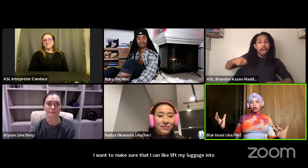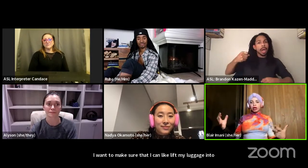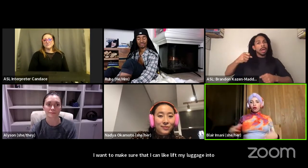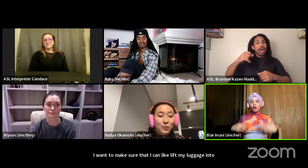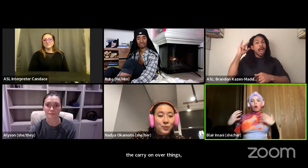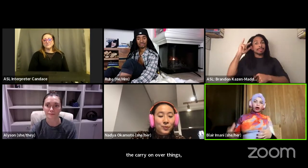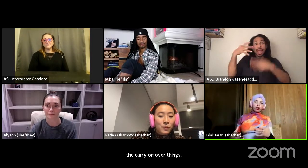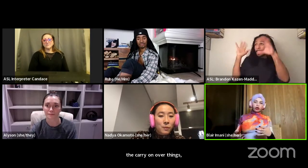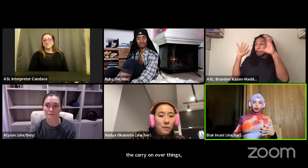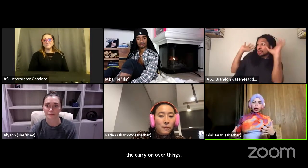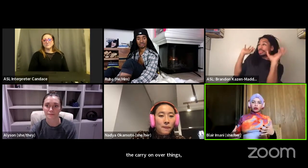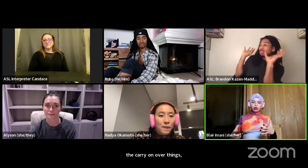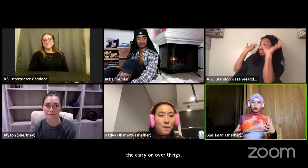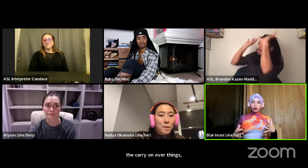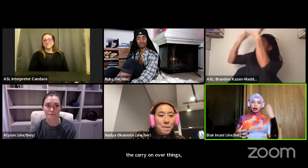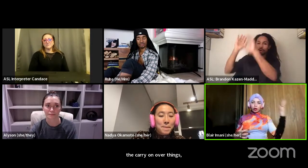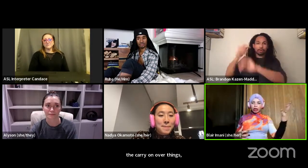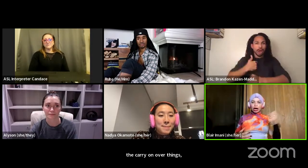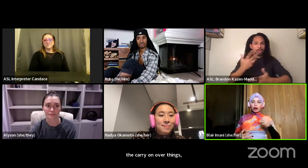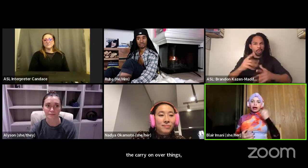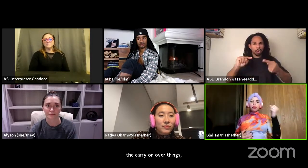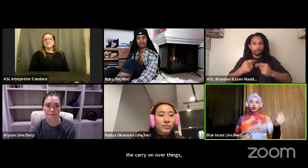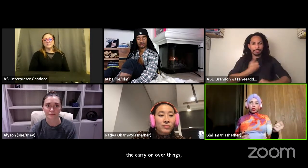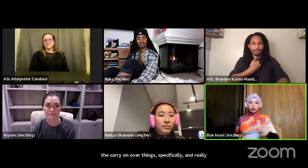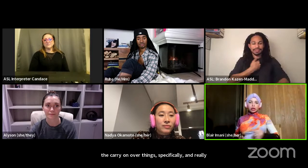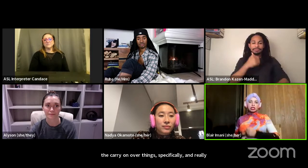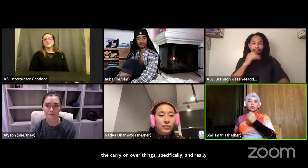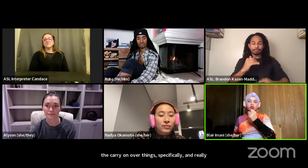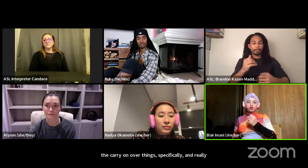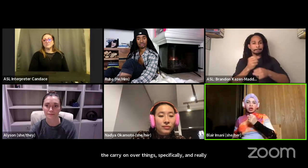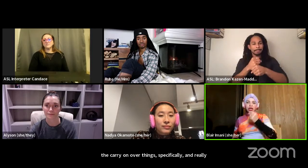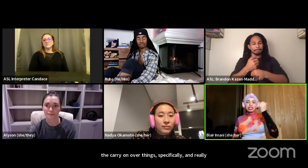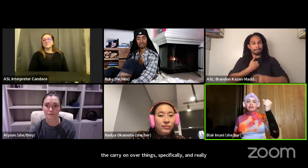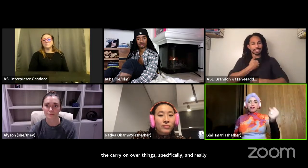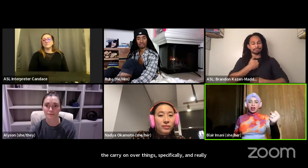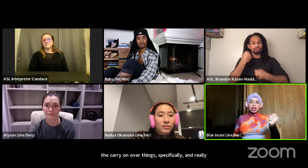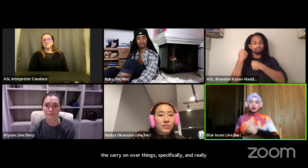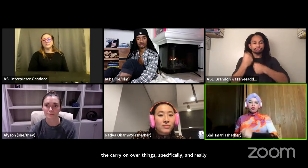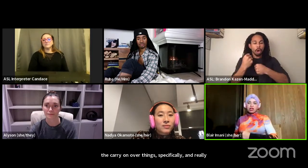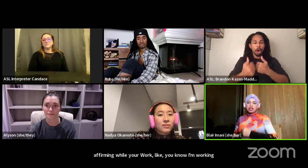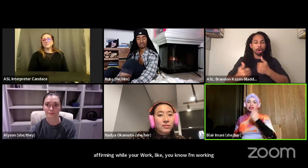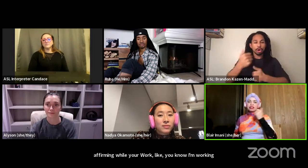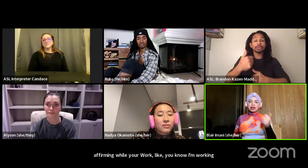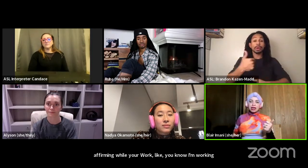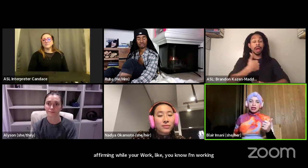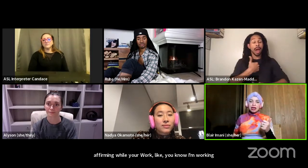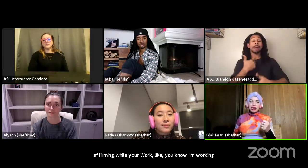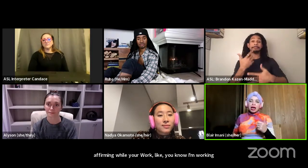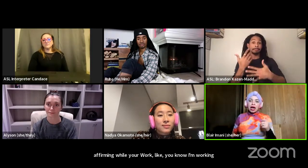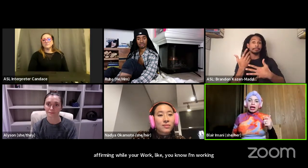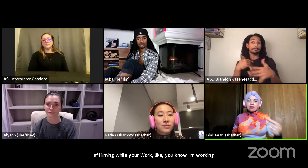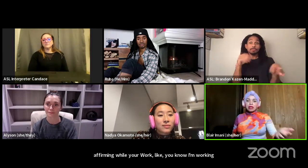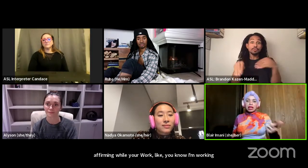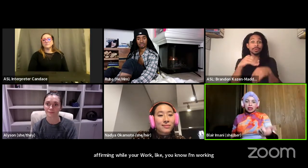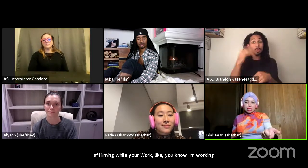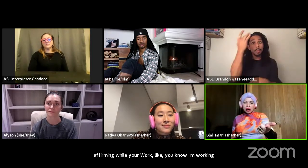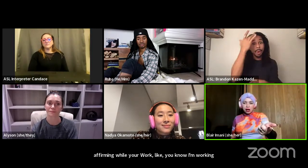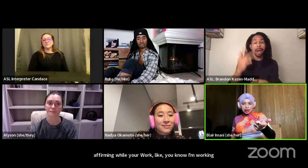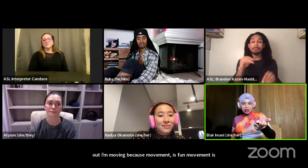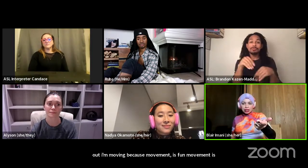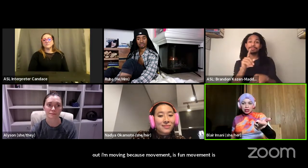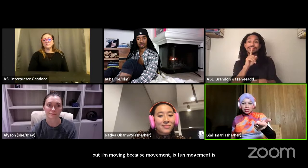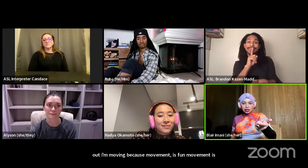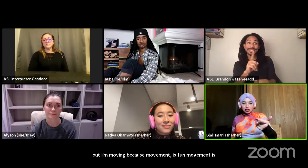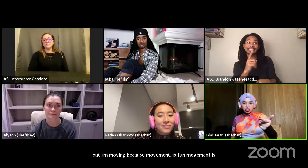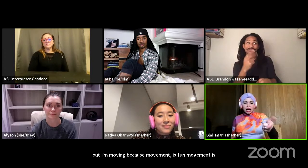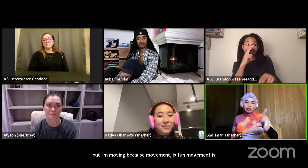really affirming while you're work, like, you know, I'm working out, I'm moving, because movement is fun, movement is exciting. And something that